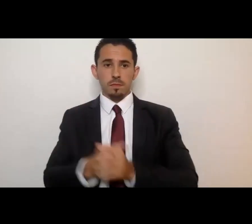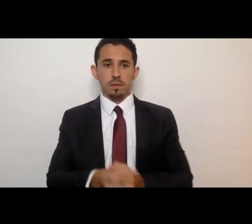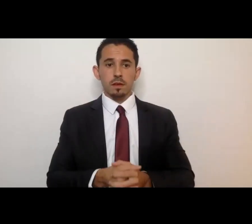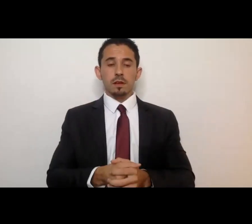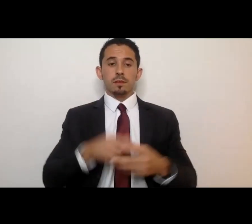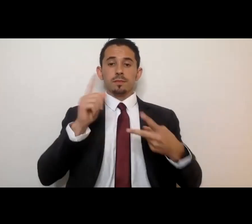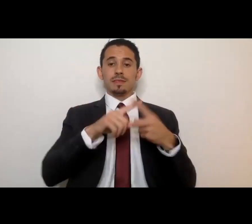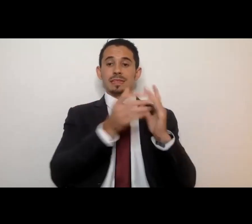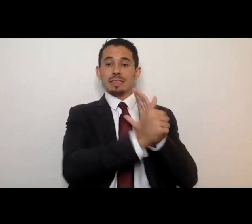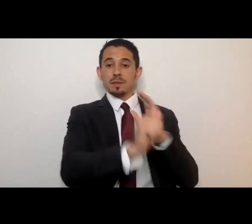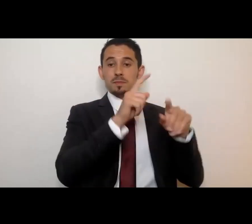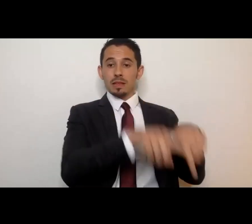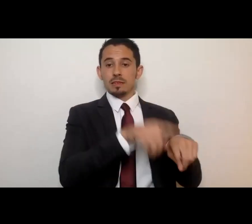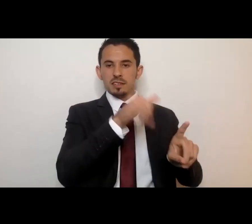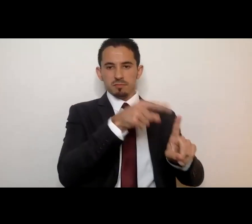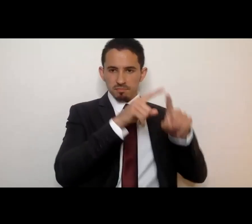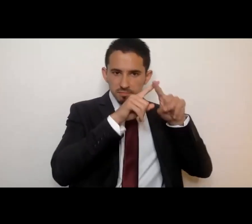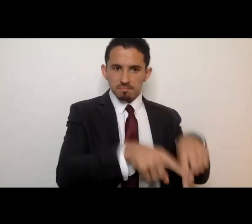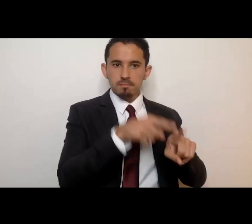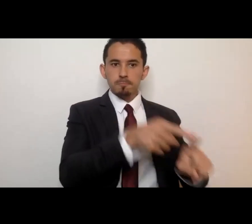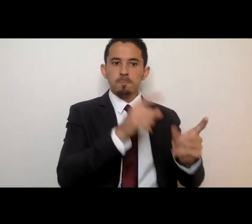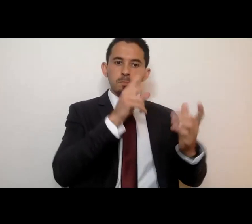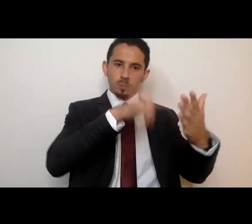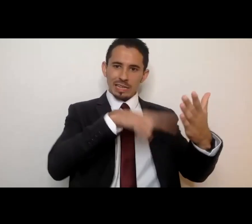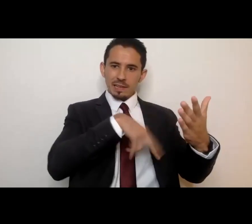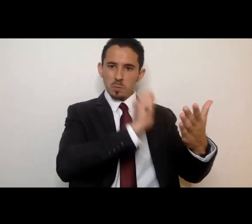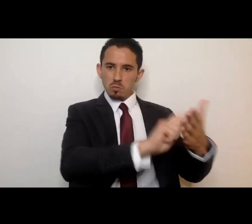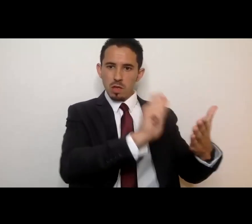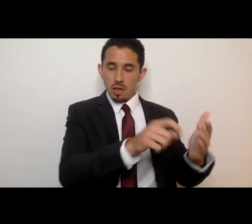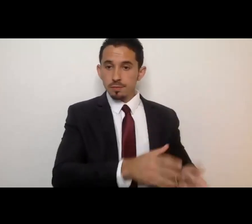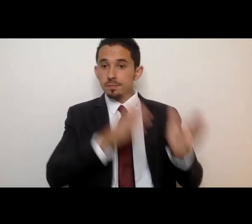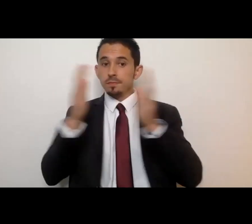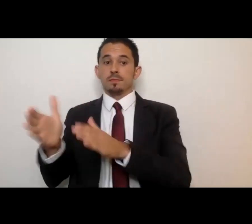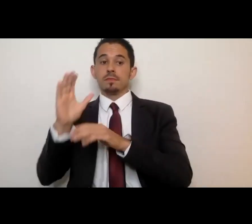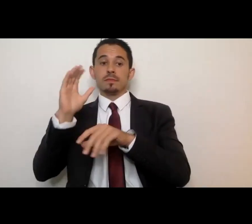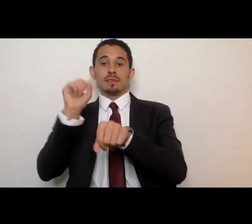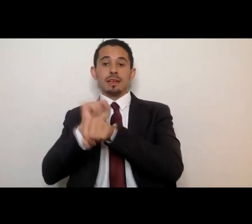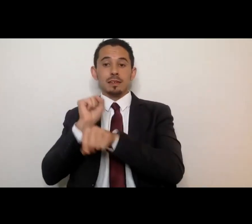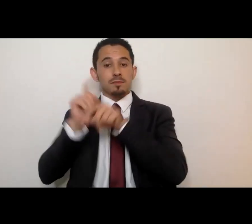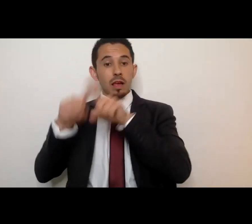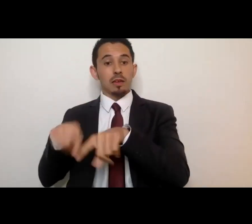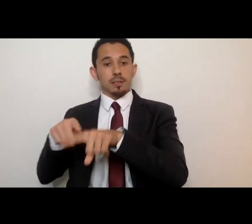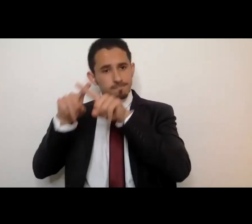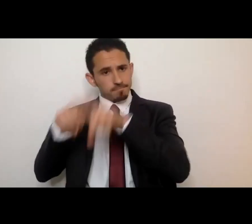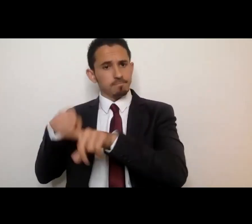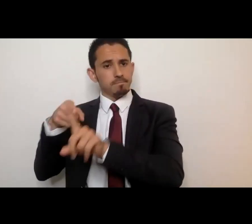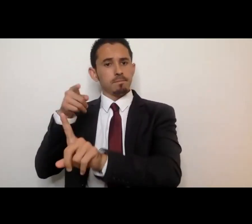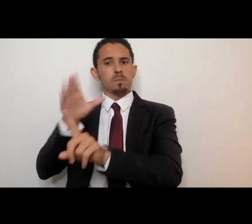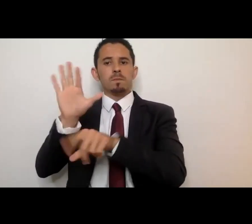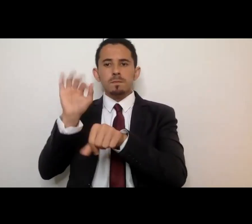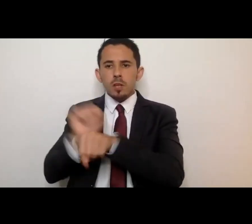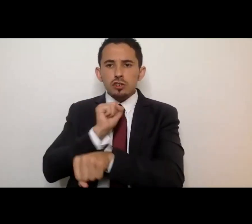different approaches. There's the skill-based approach, which is text English-based, and then there's